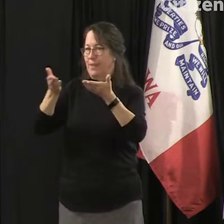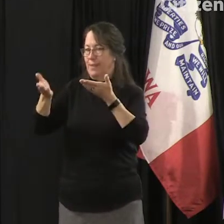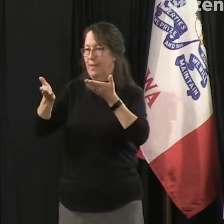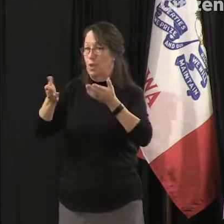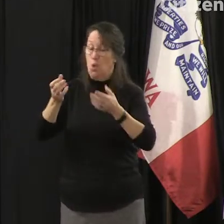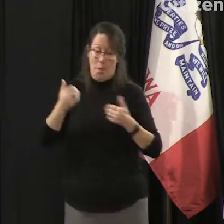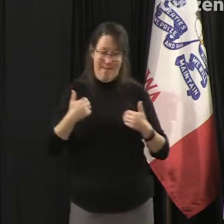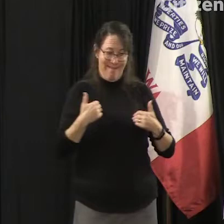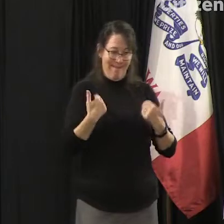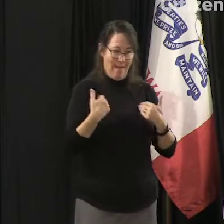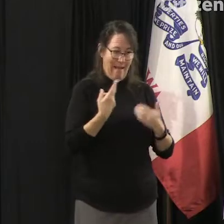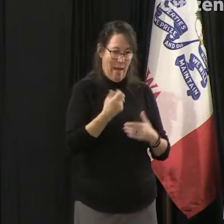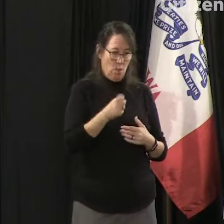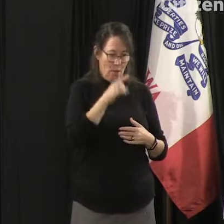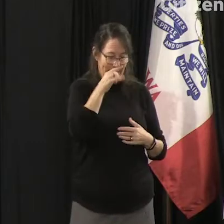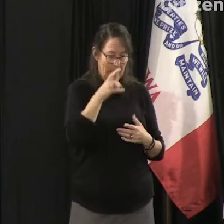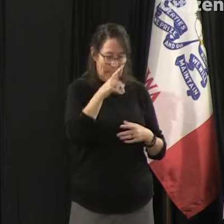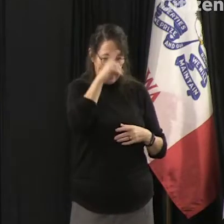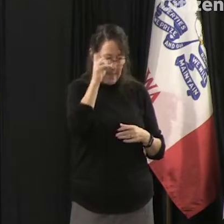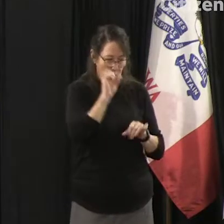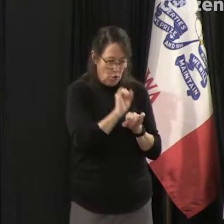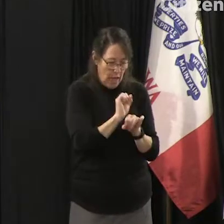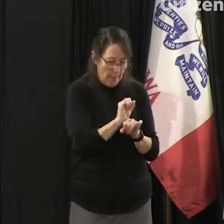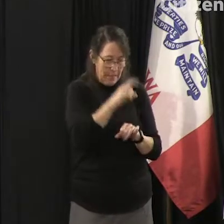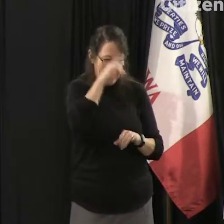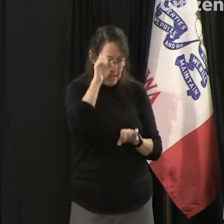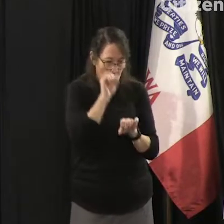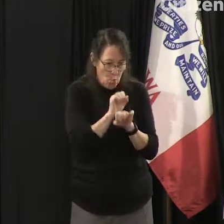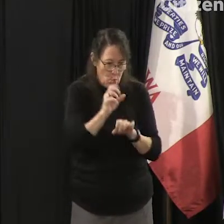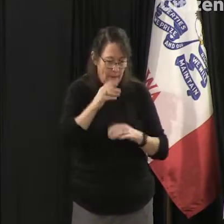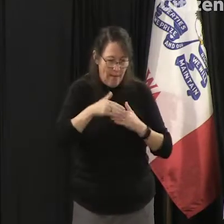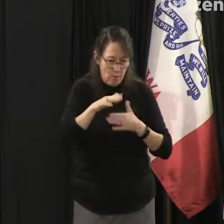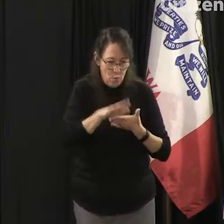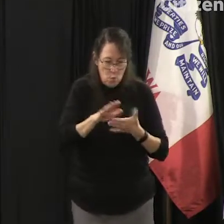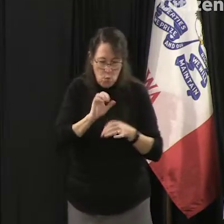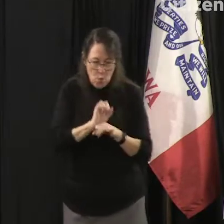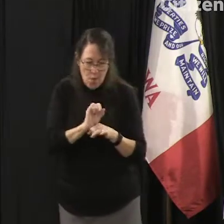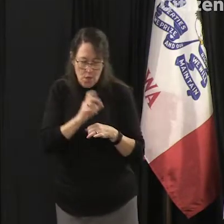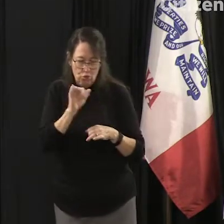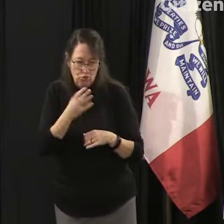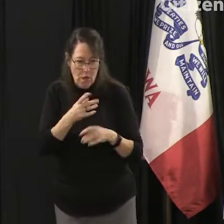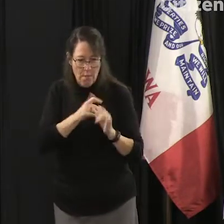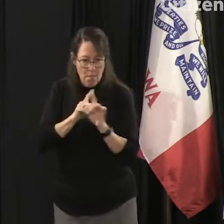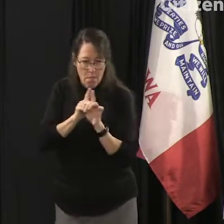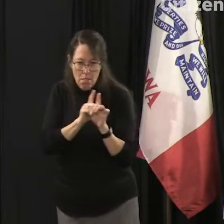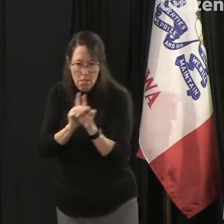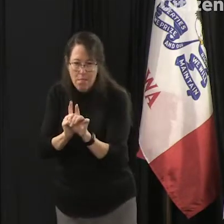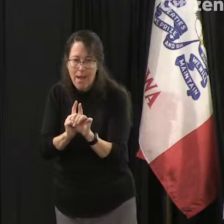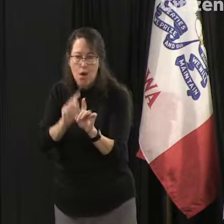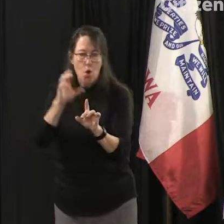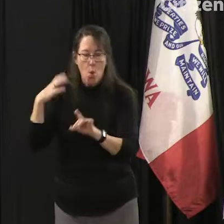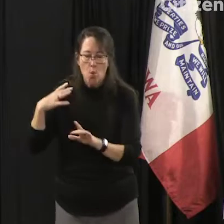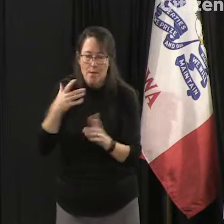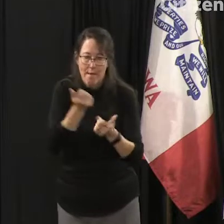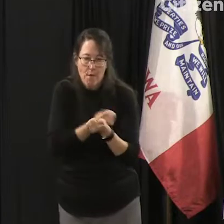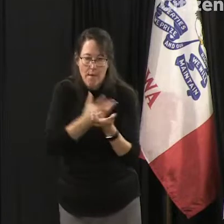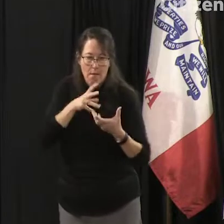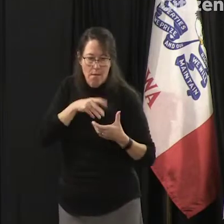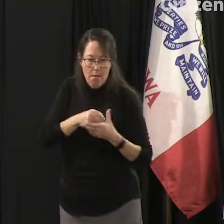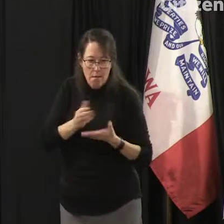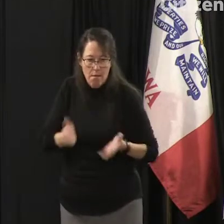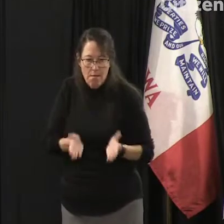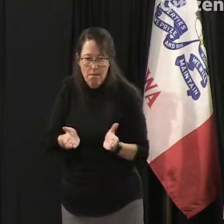that youth who are in high school get summer jobs, summer employment, after school jobs, job following, job coaching,